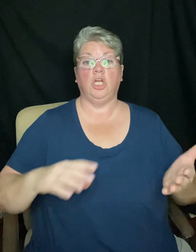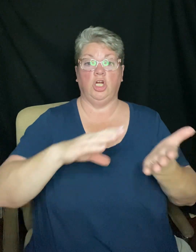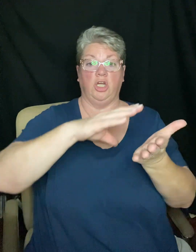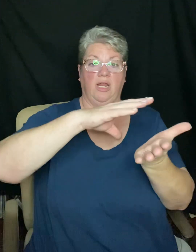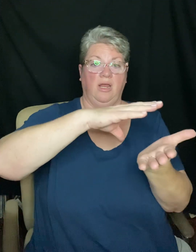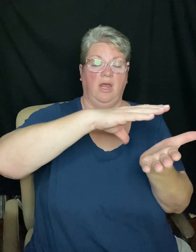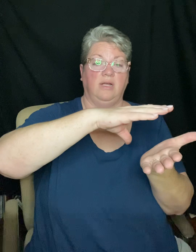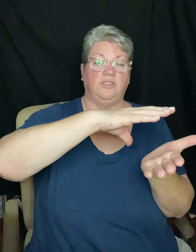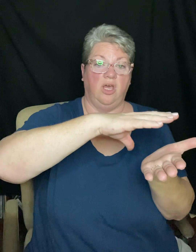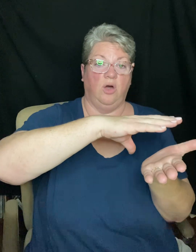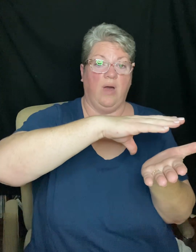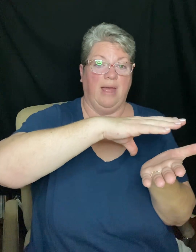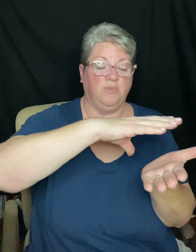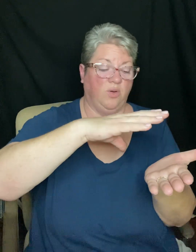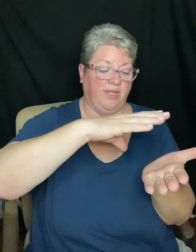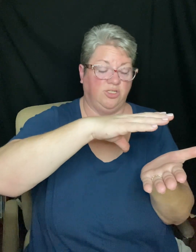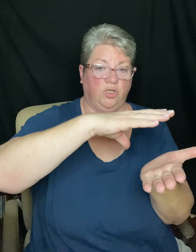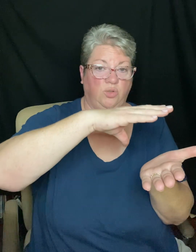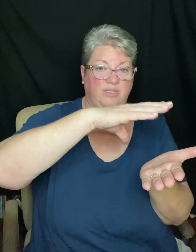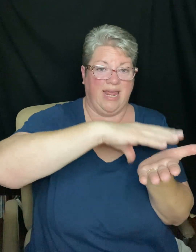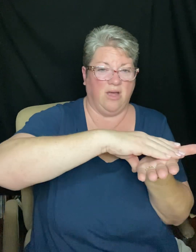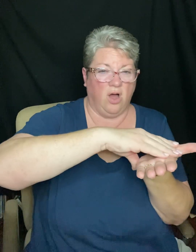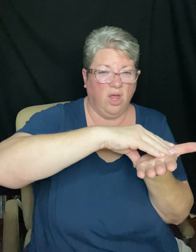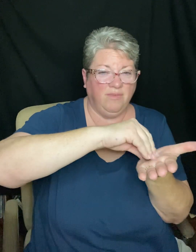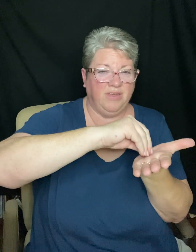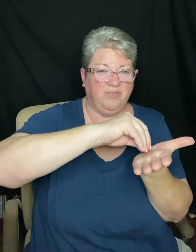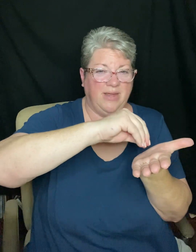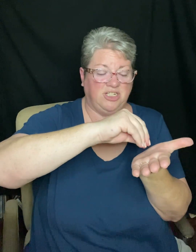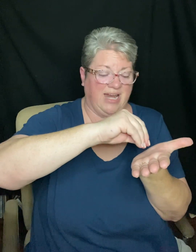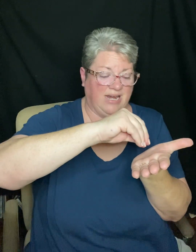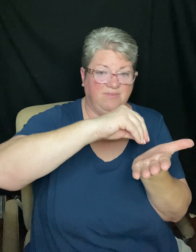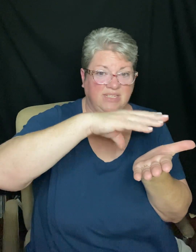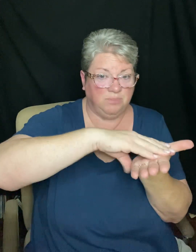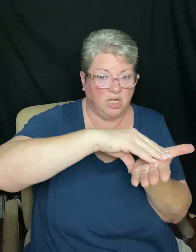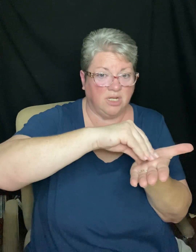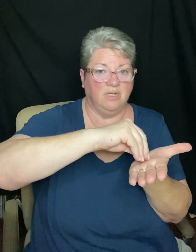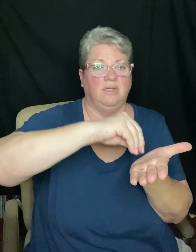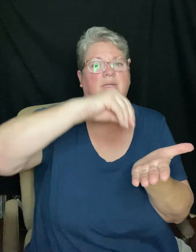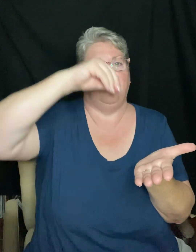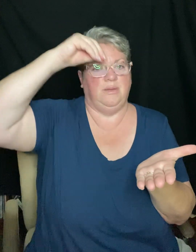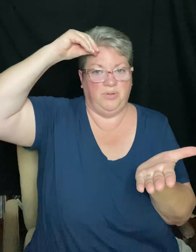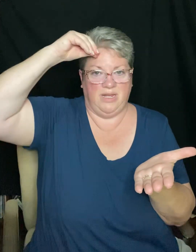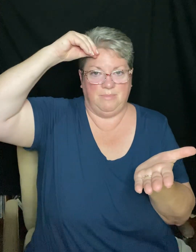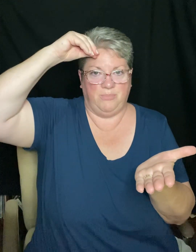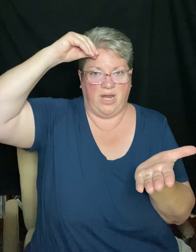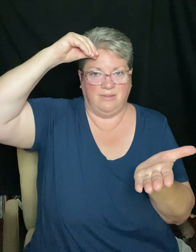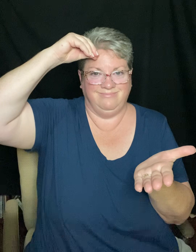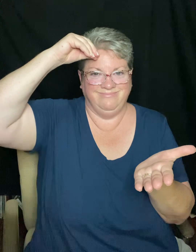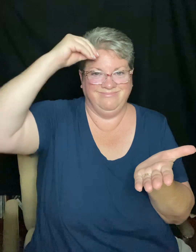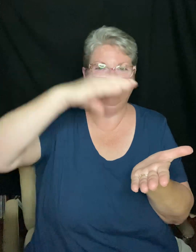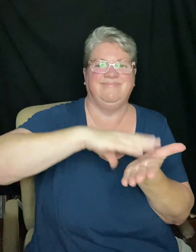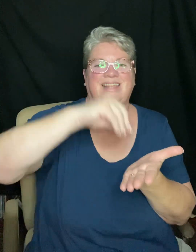Learn. So I'm going to take all of the information out of this book and put it in my brain.